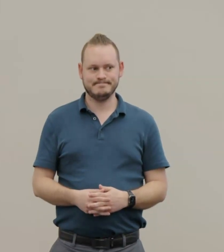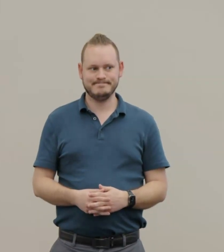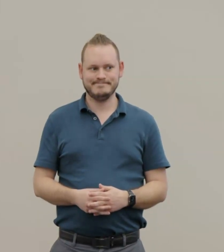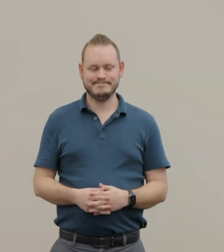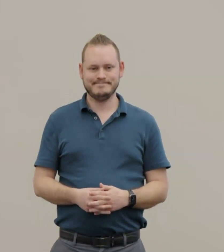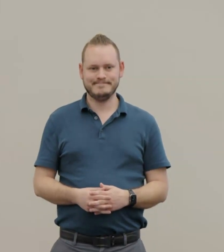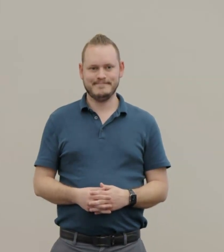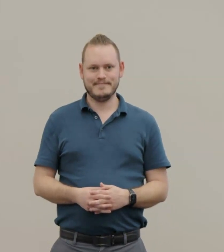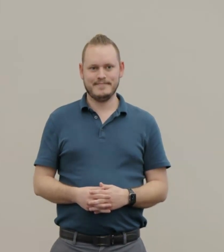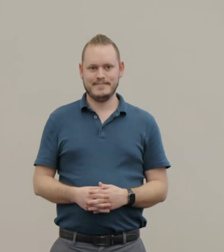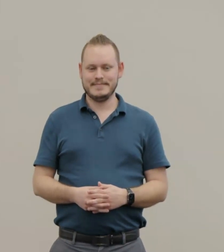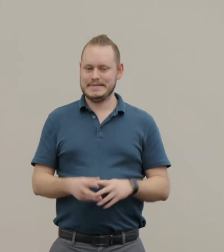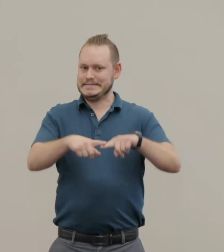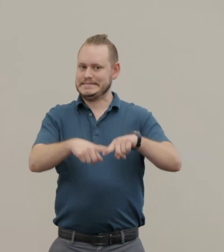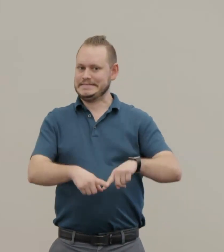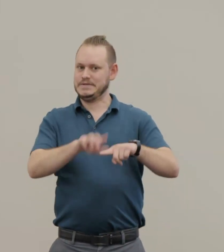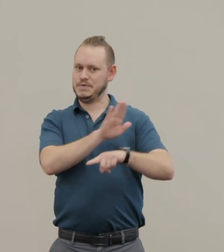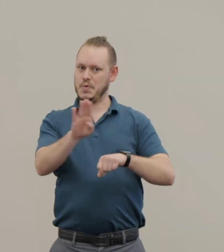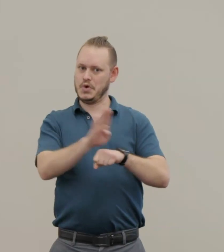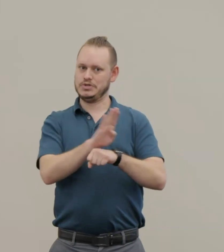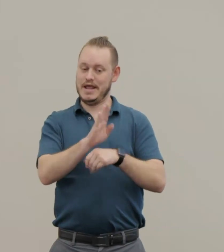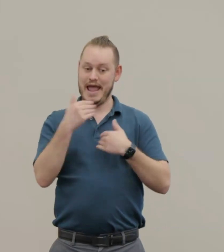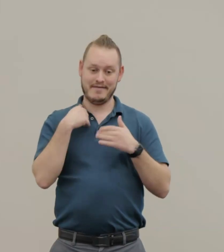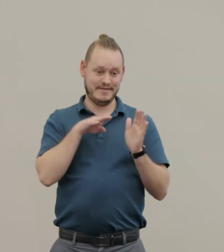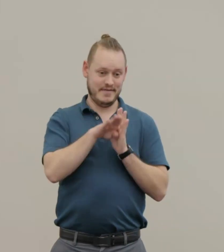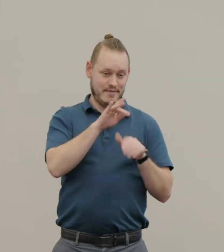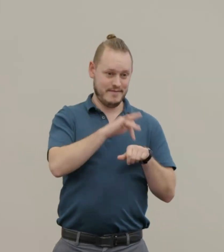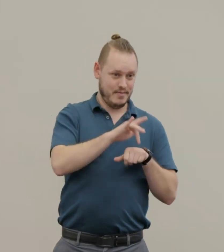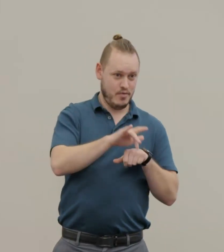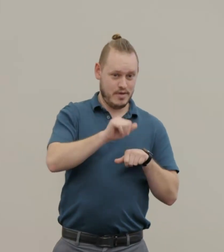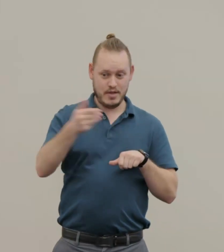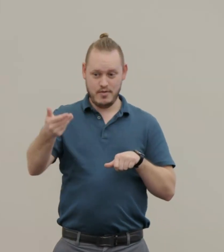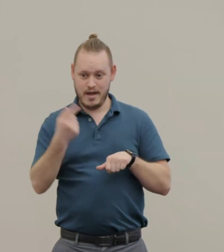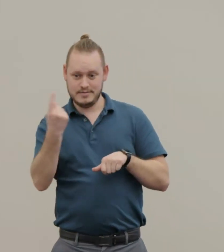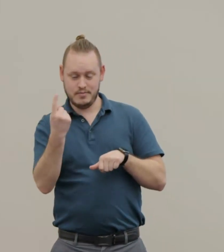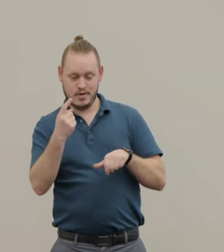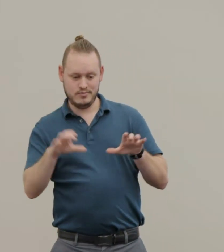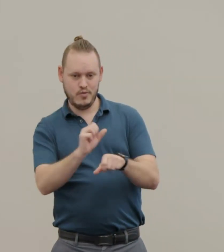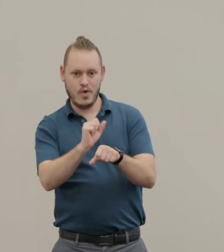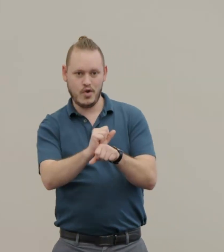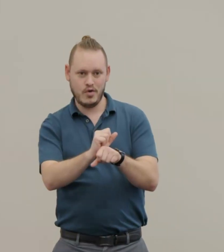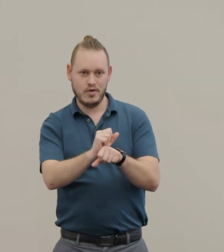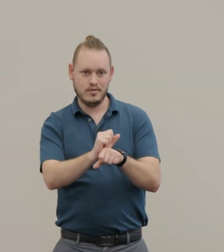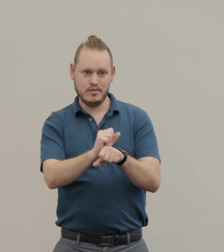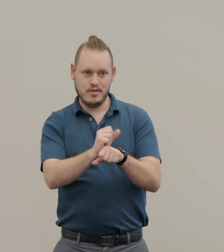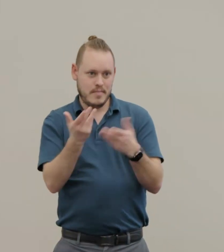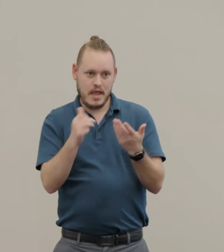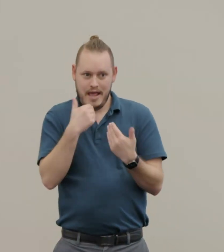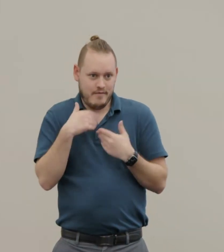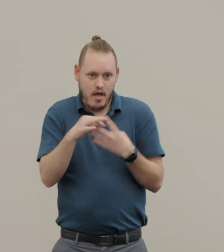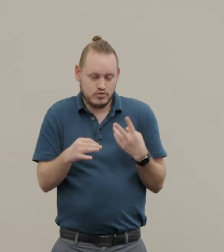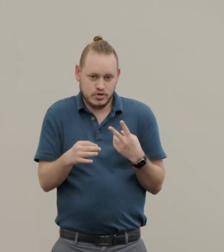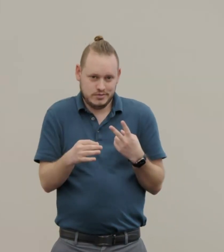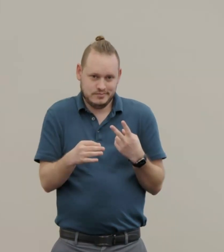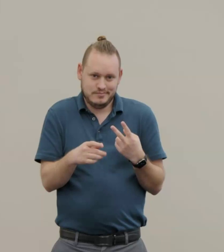determined upon the structure of your organization. Do you have developers available? Can you hire someone to do that work? You may not have that